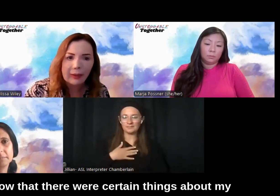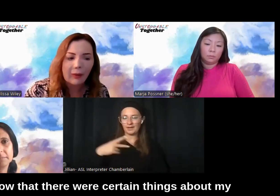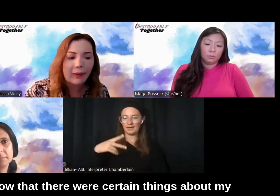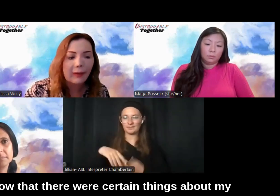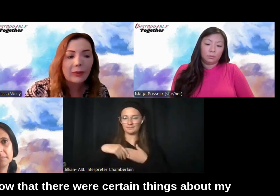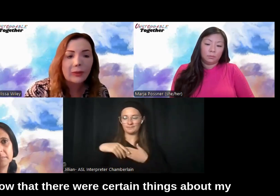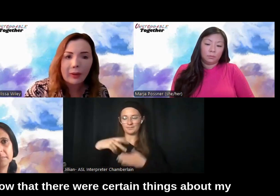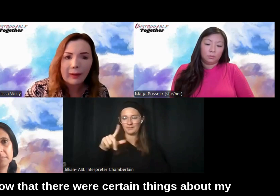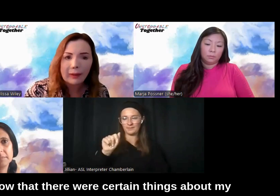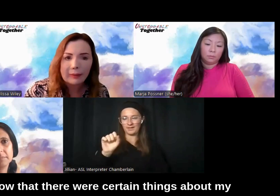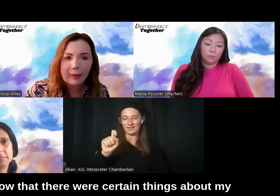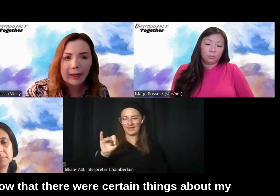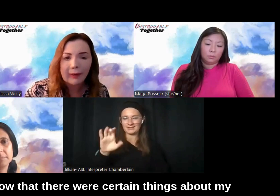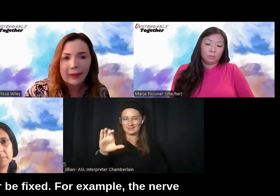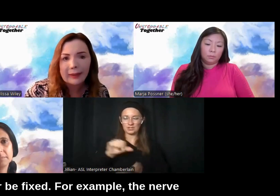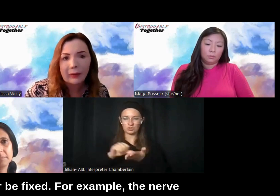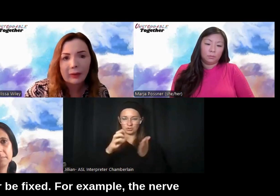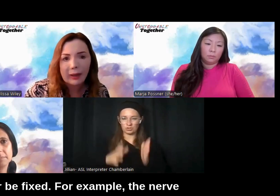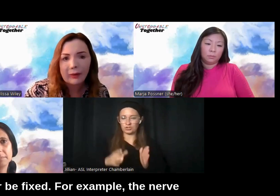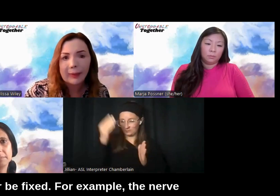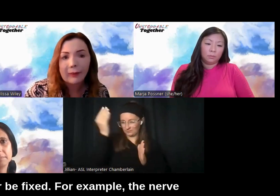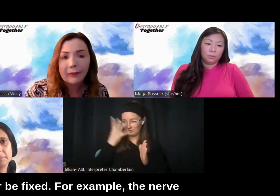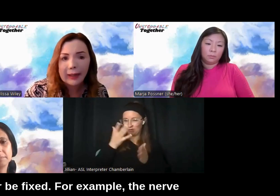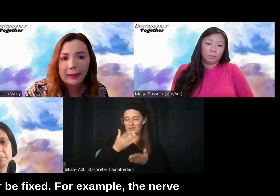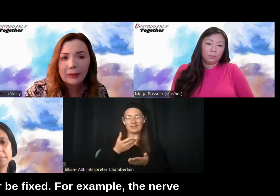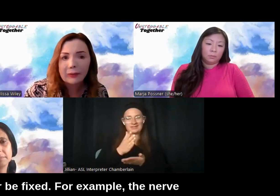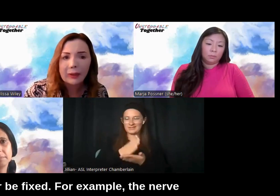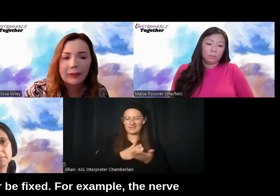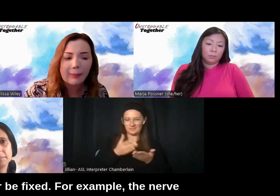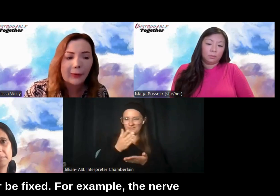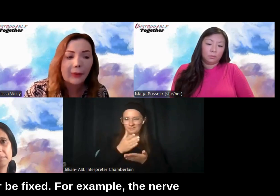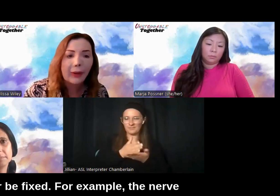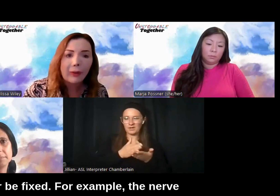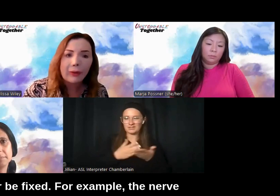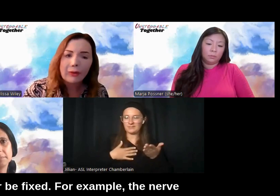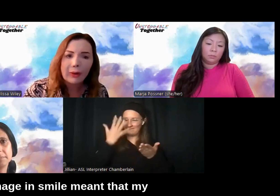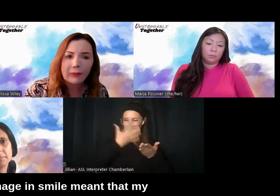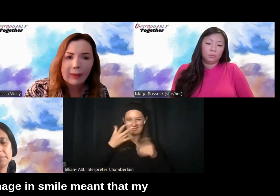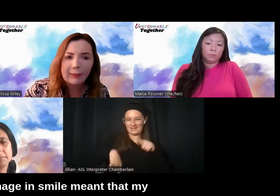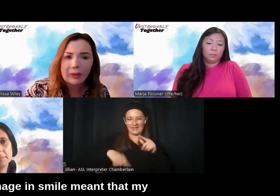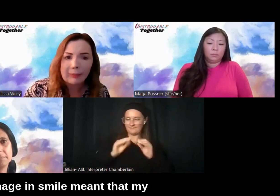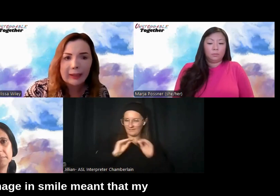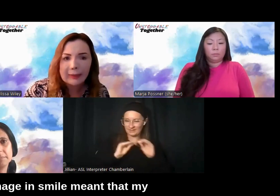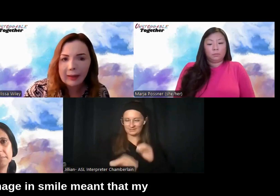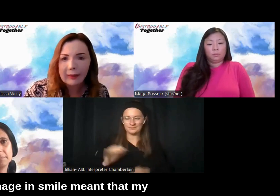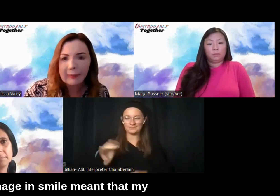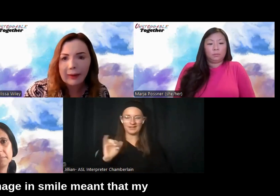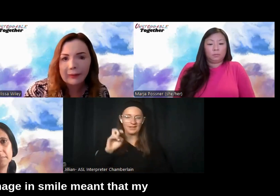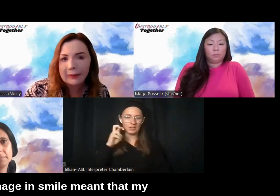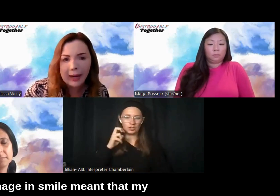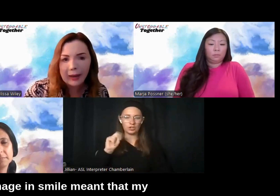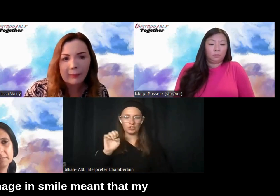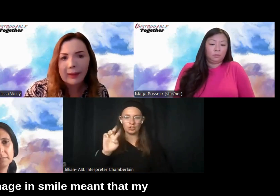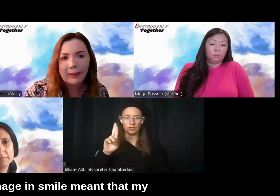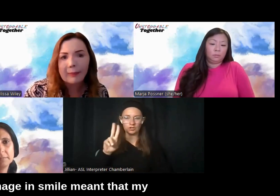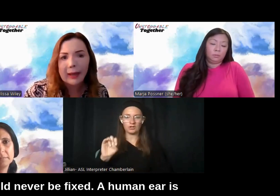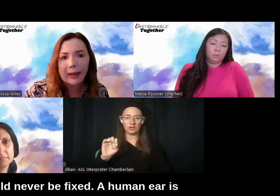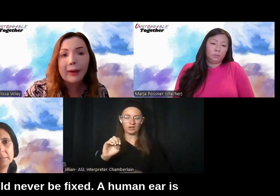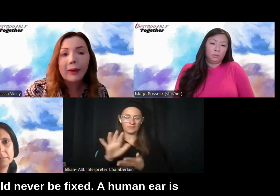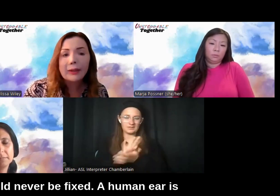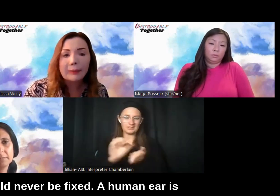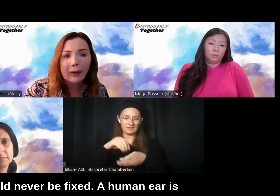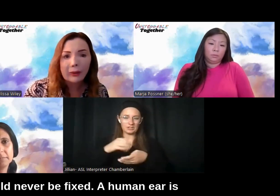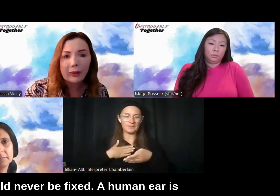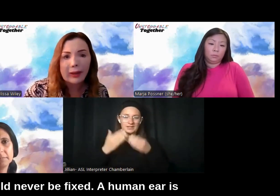let me know that there were certain things about my face that could never be fixed. For example, the nerve damage in my smile meant that